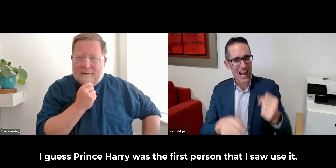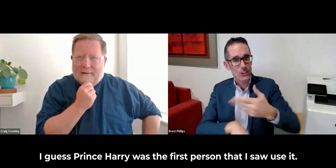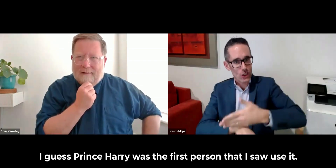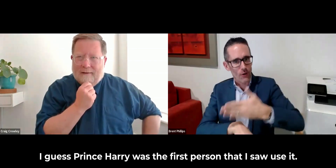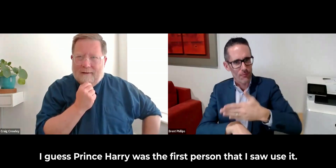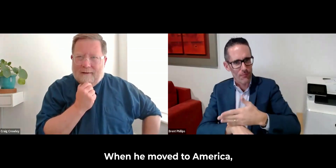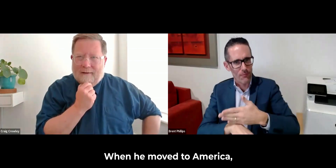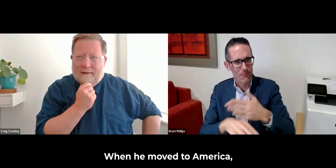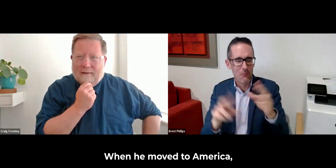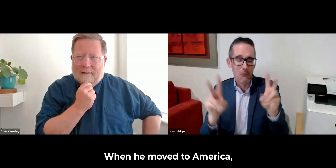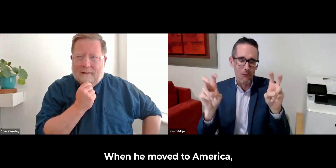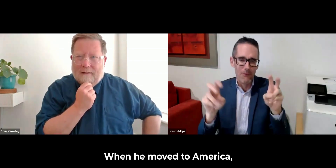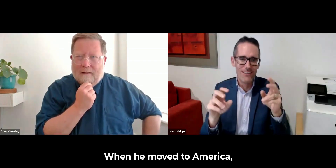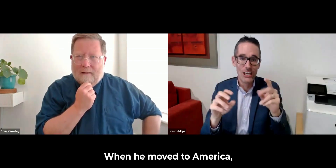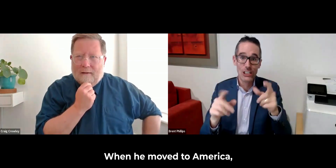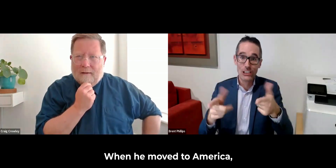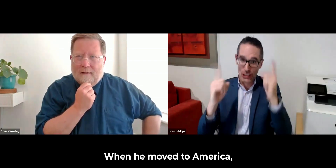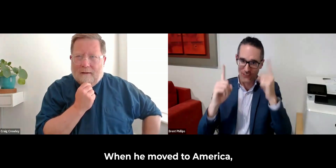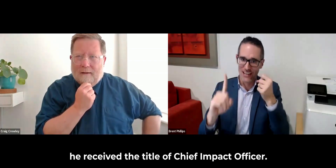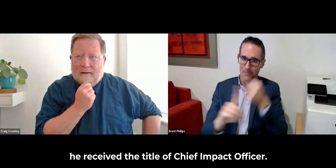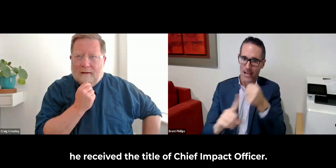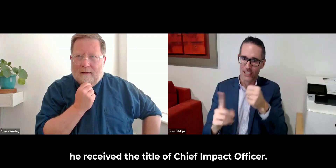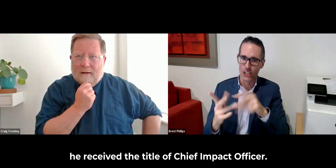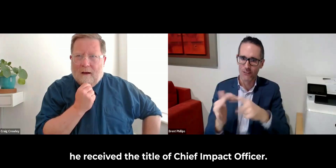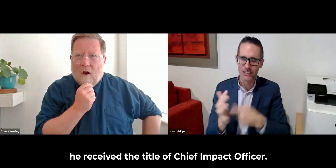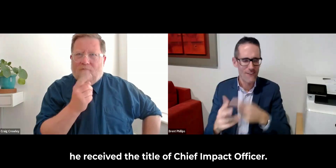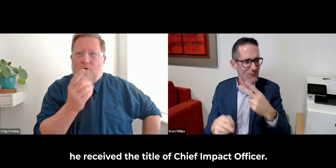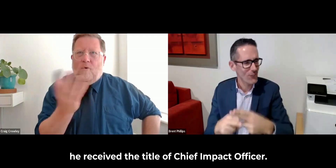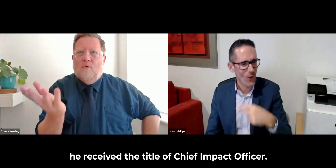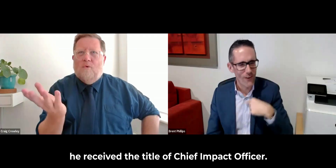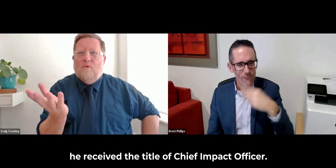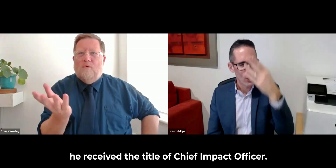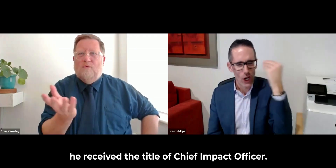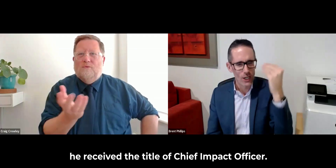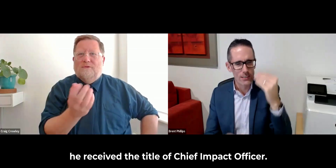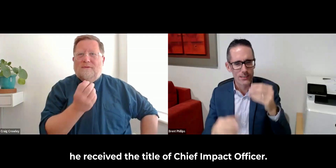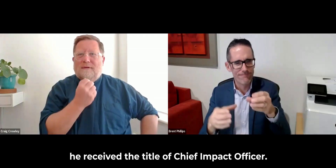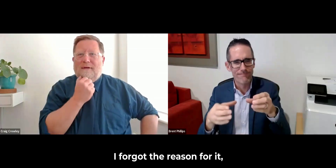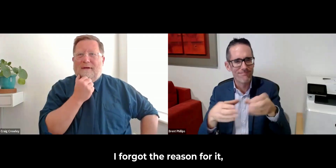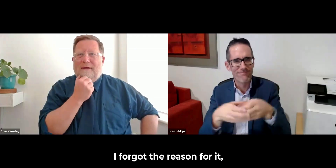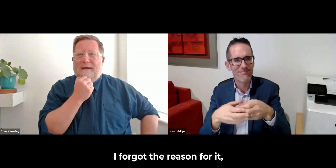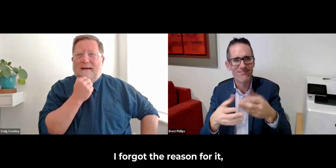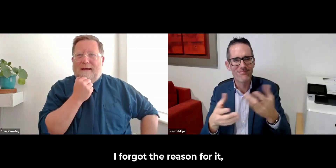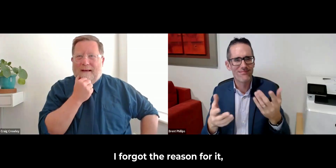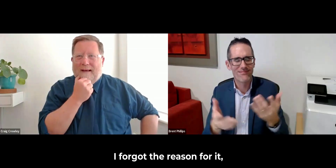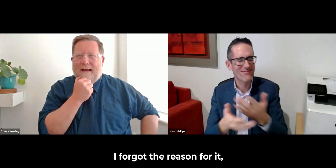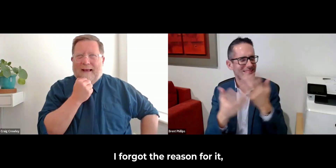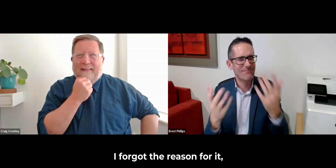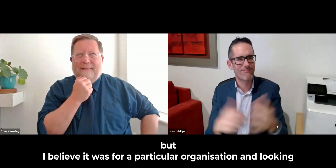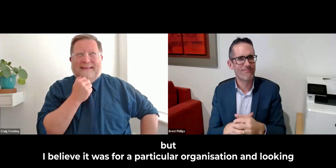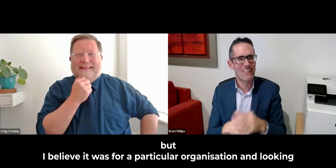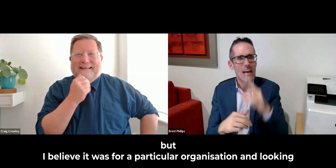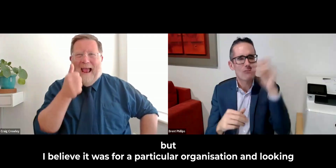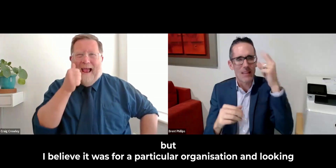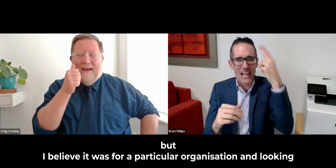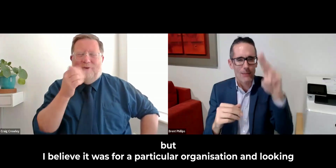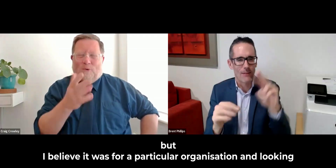saw use it. When he moved to America, he received the title of Chief Impact Officer. I forgot the reason for it, but I believe it